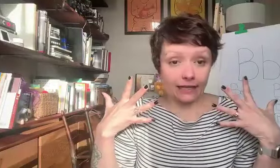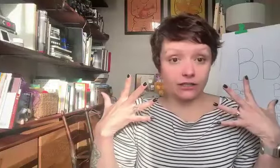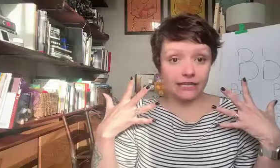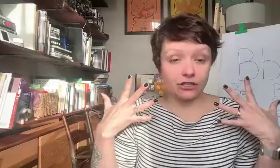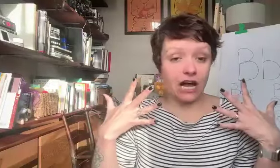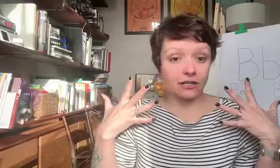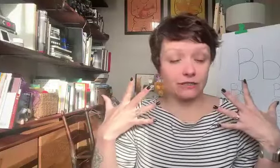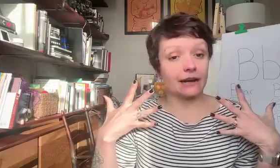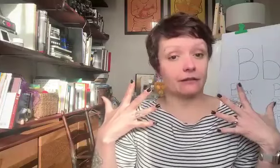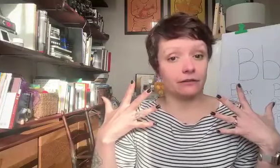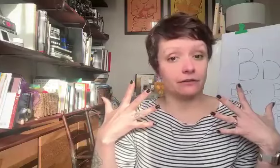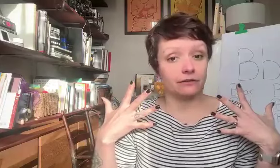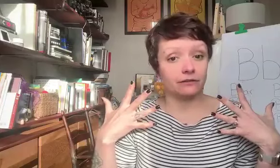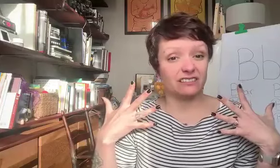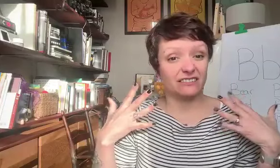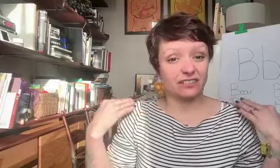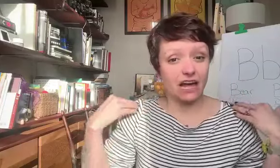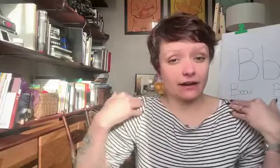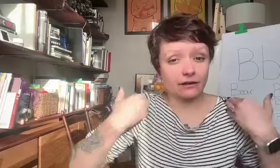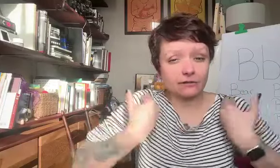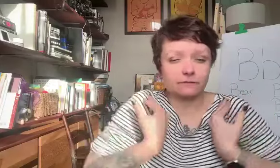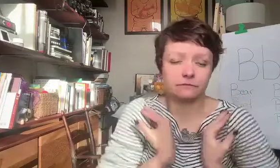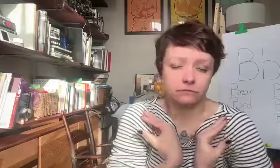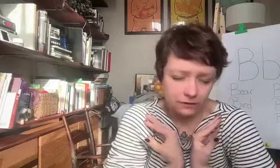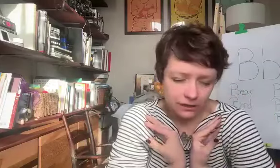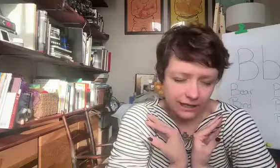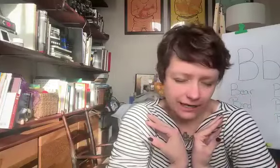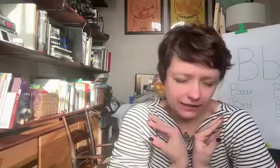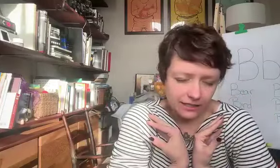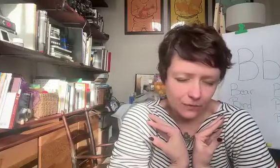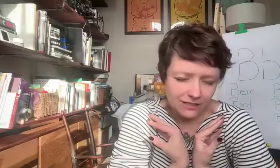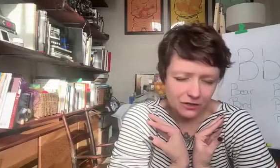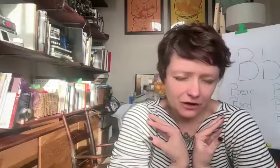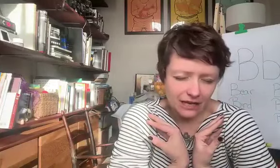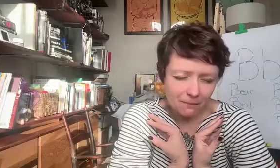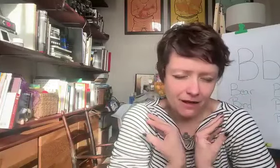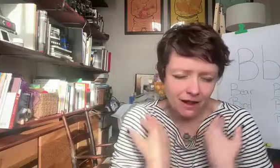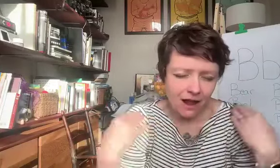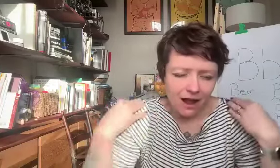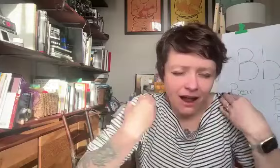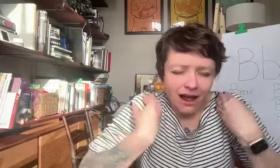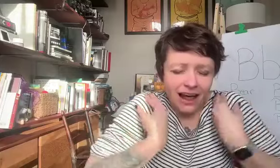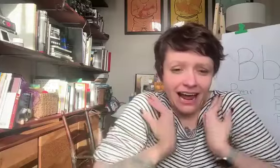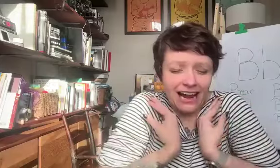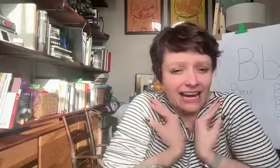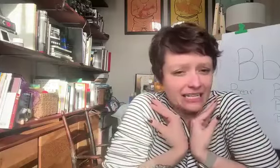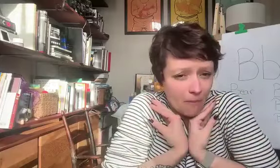it looks like you're shocked or scared. If you're tired, it looks like you want to curl up in a little